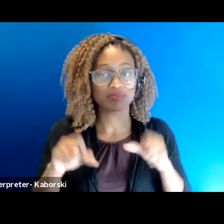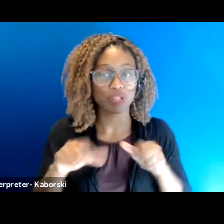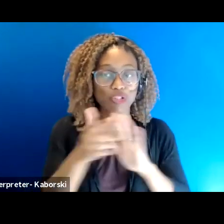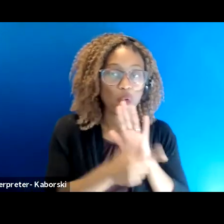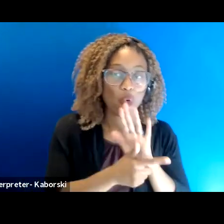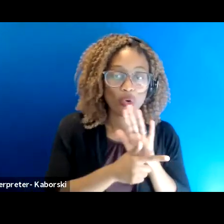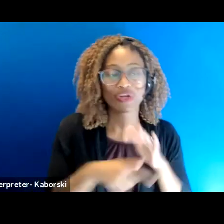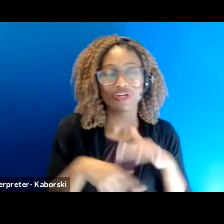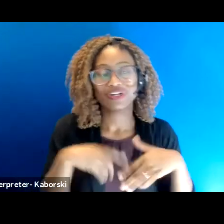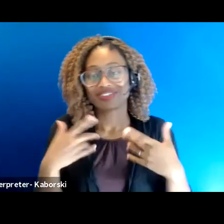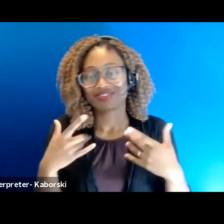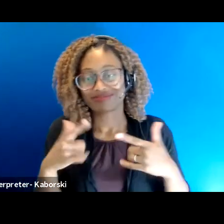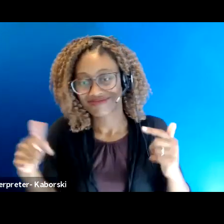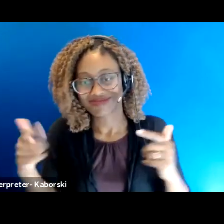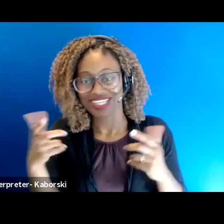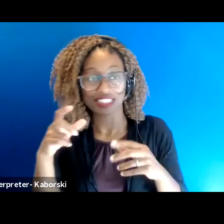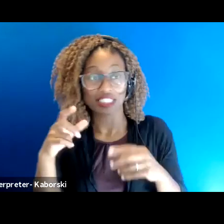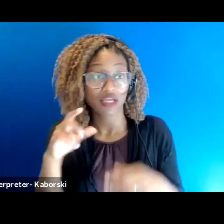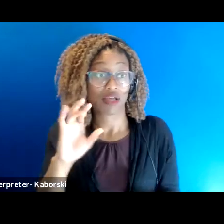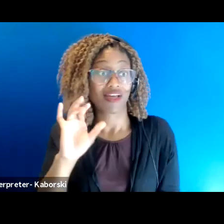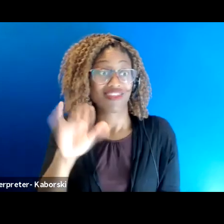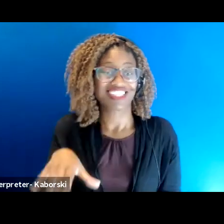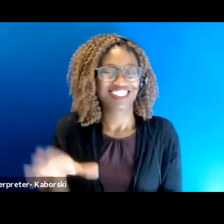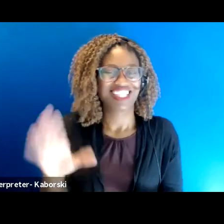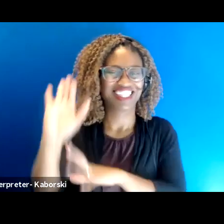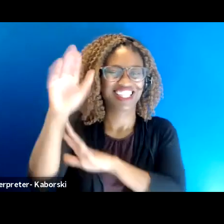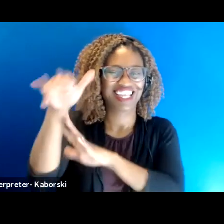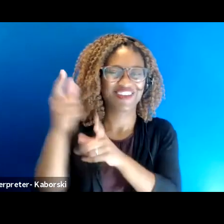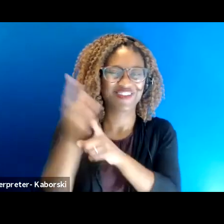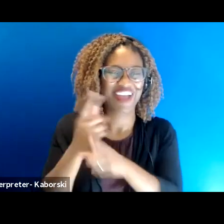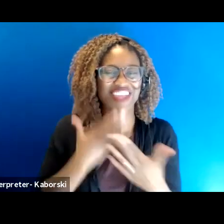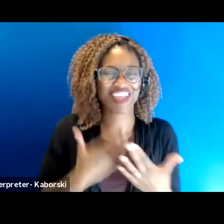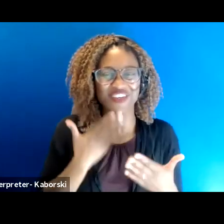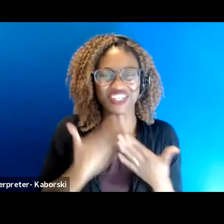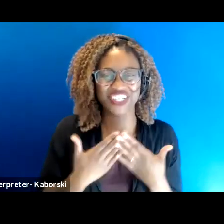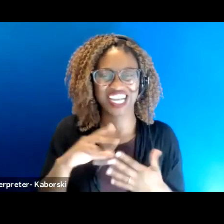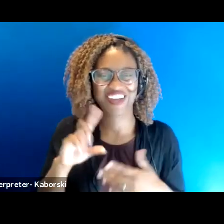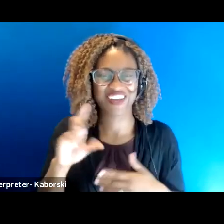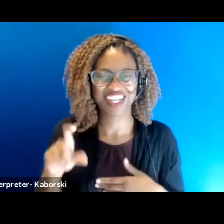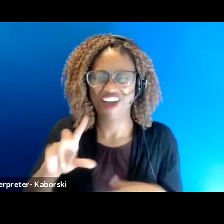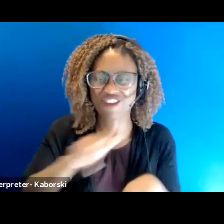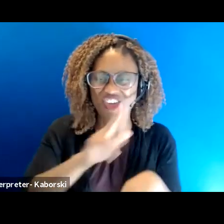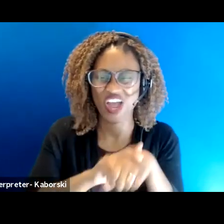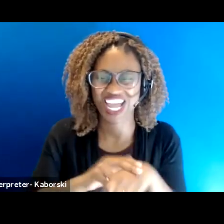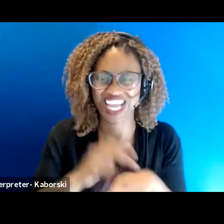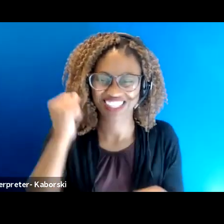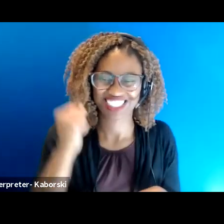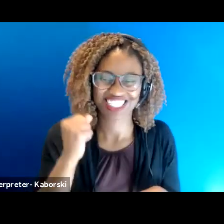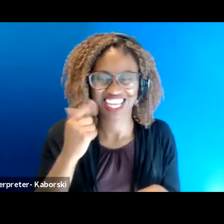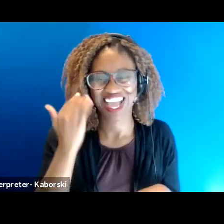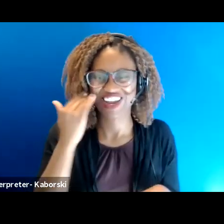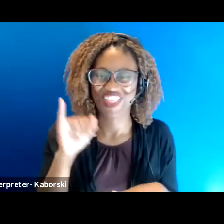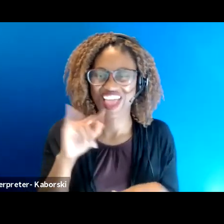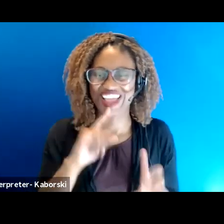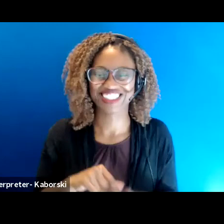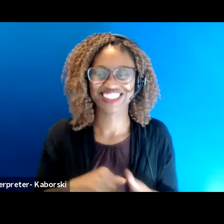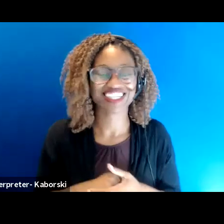That's a neat. This is Kim Mitchell. That's a layup, right? Thank you for the question. Of course, not only to be working in